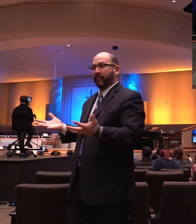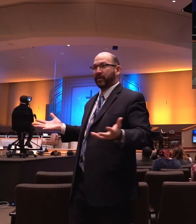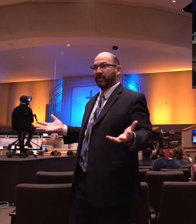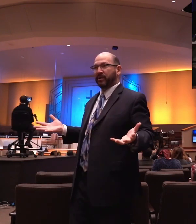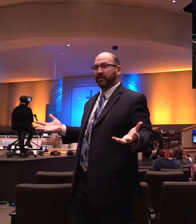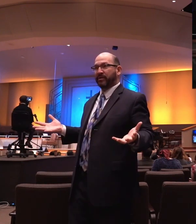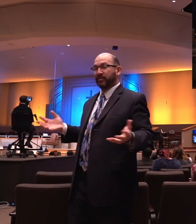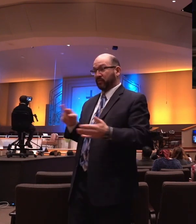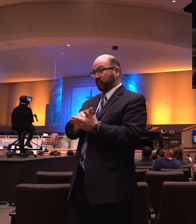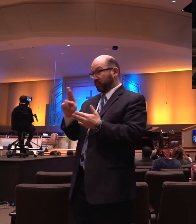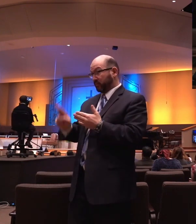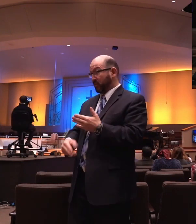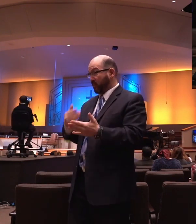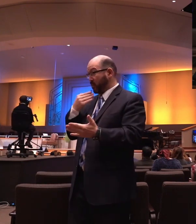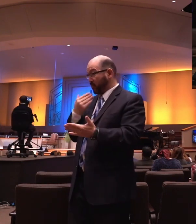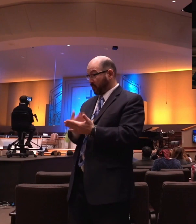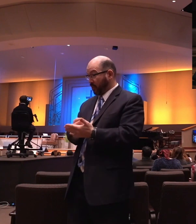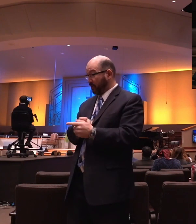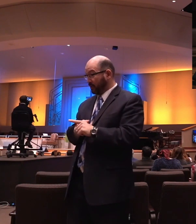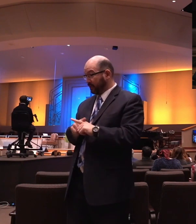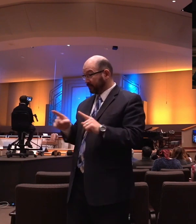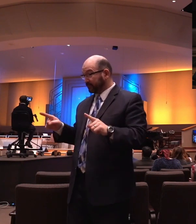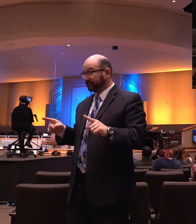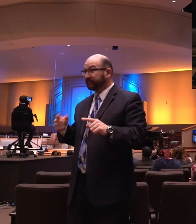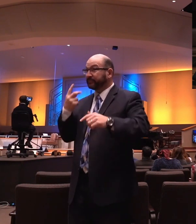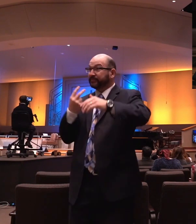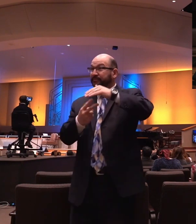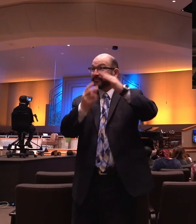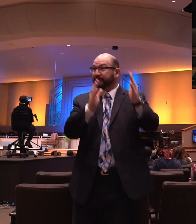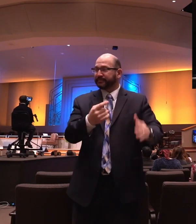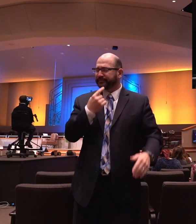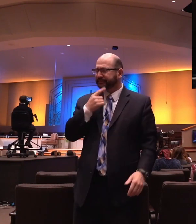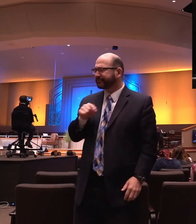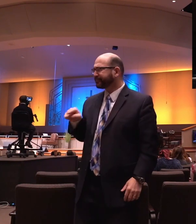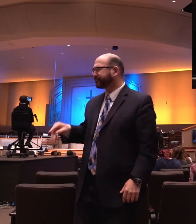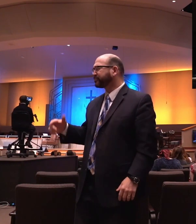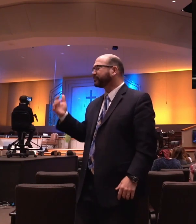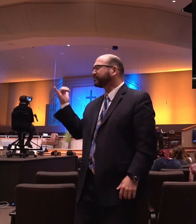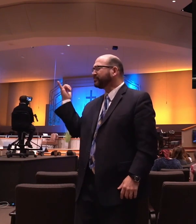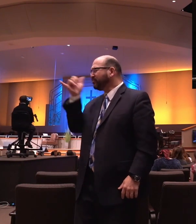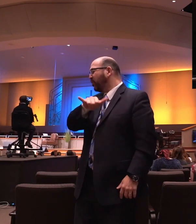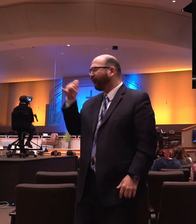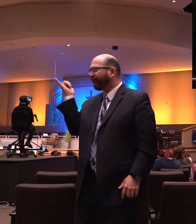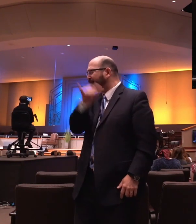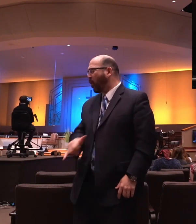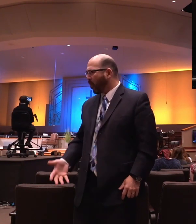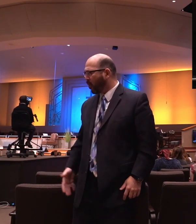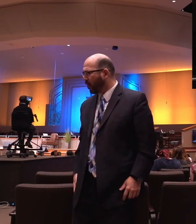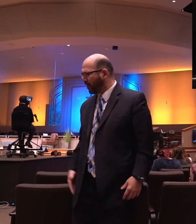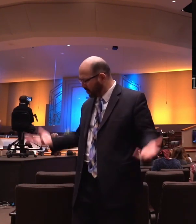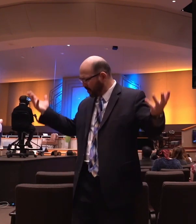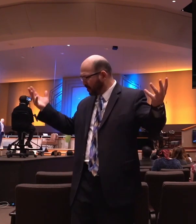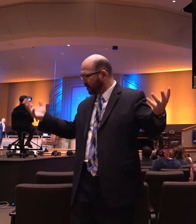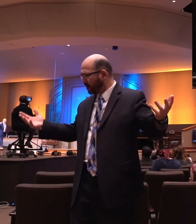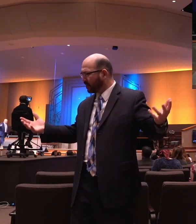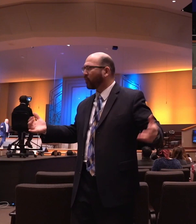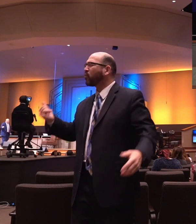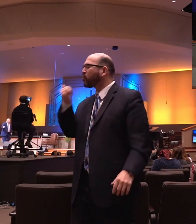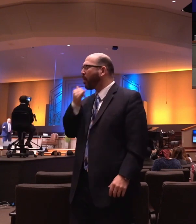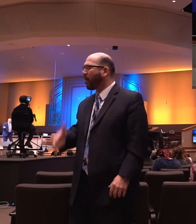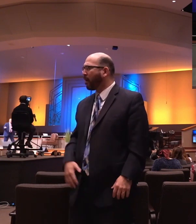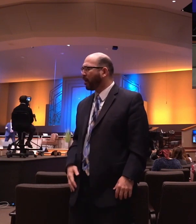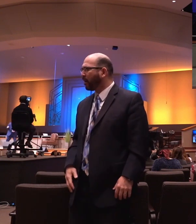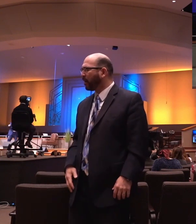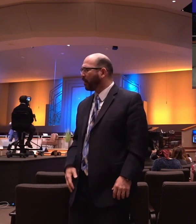the result was good, but the man of God said, you've been foolish. You've done wrong. He said,